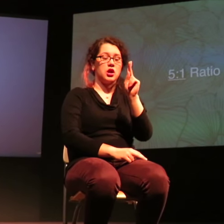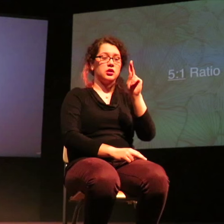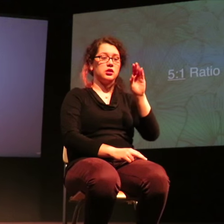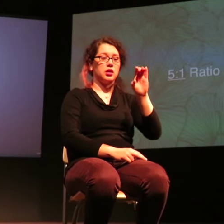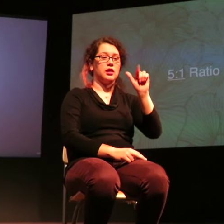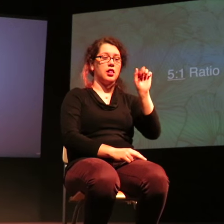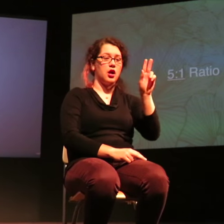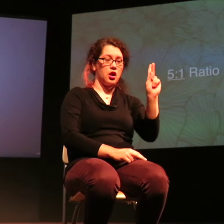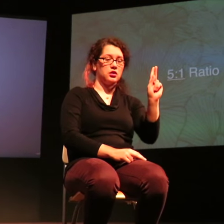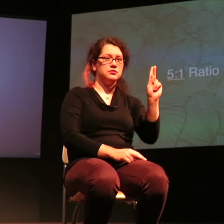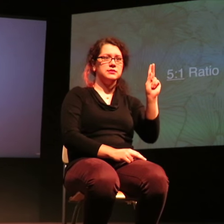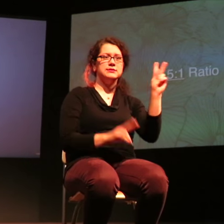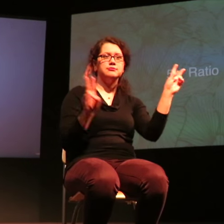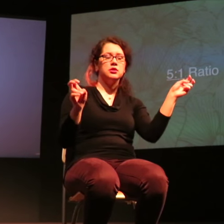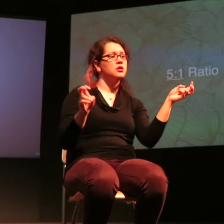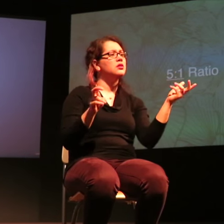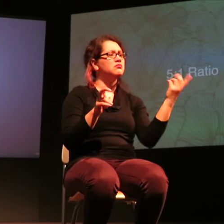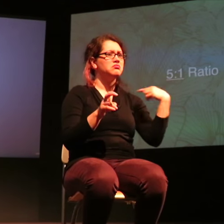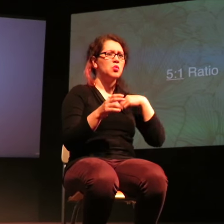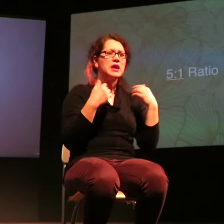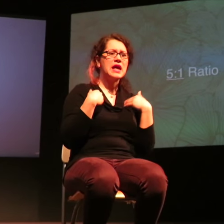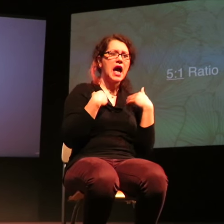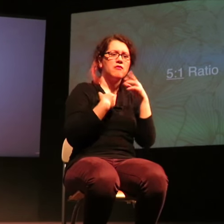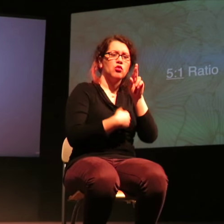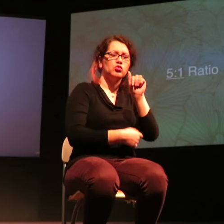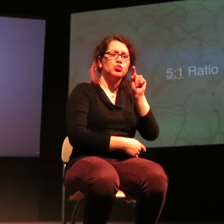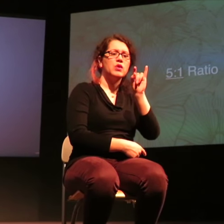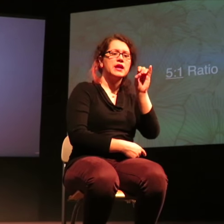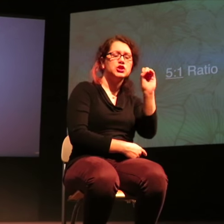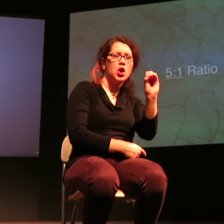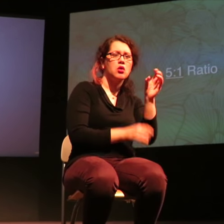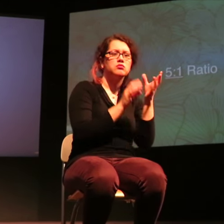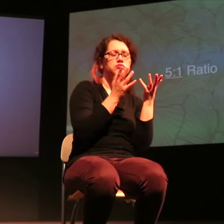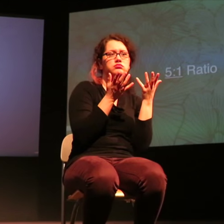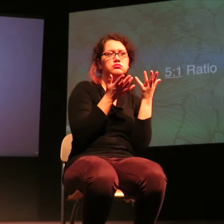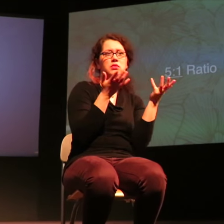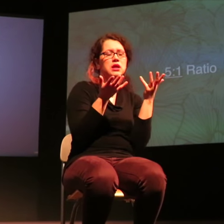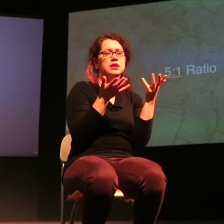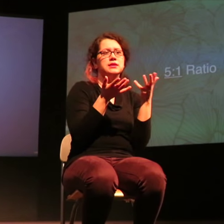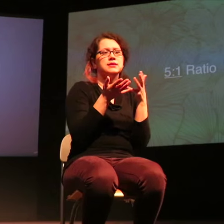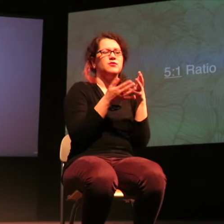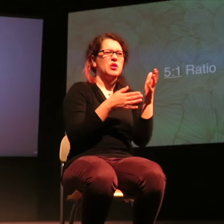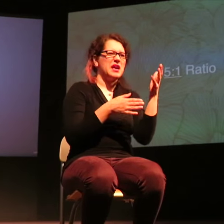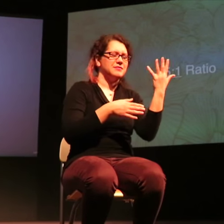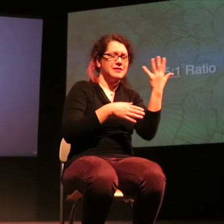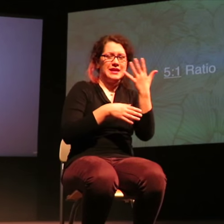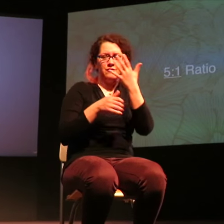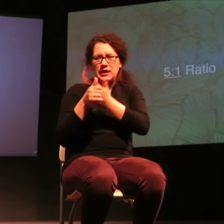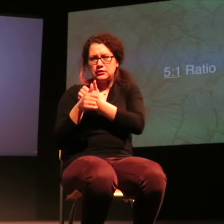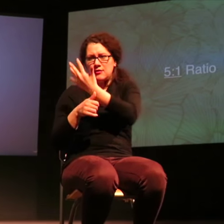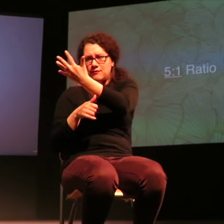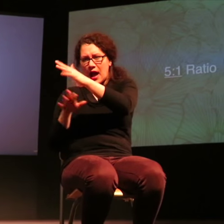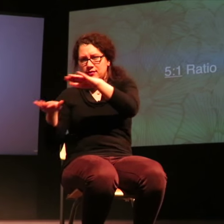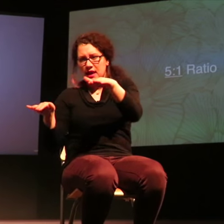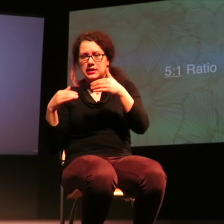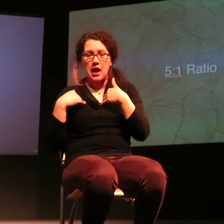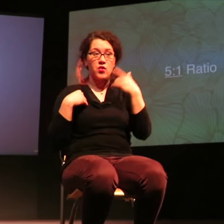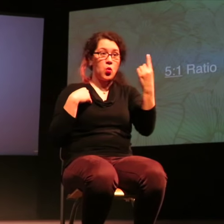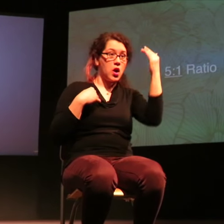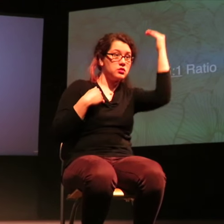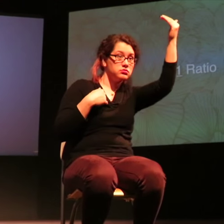we always have these ratios in education or in churches or whatever, and what it is it's for every 5 kids, there's 1 adult, or